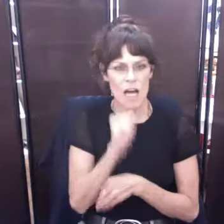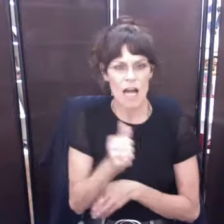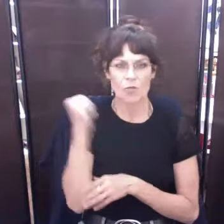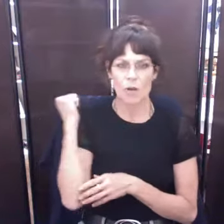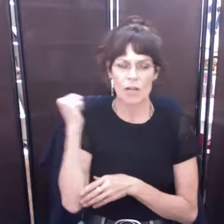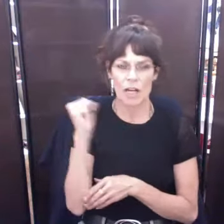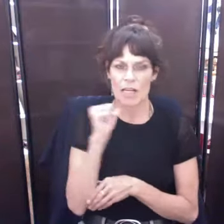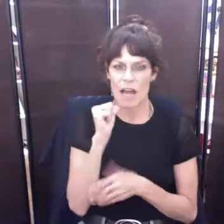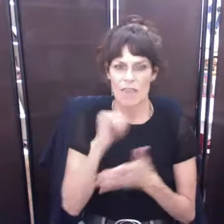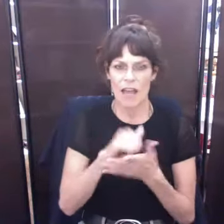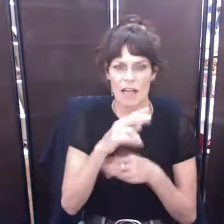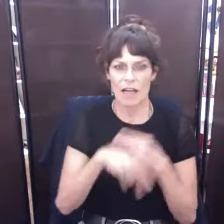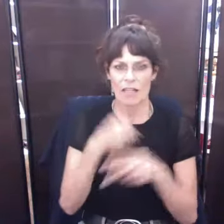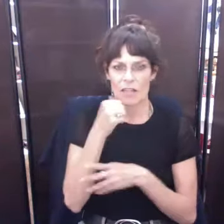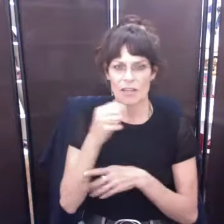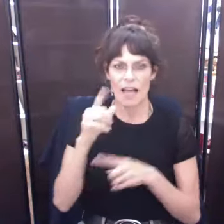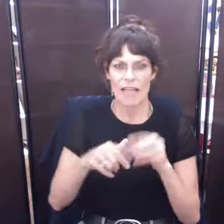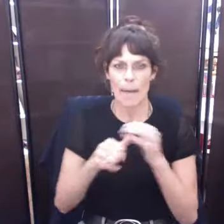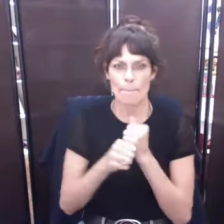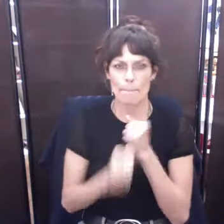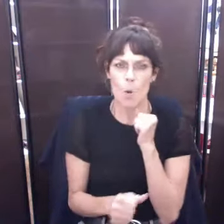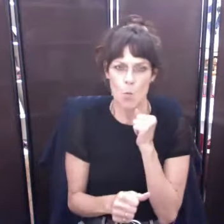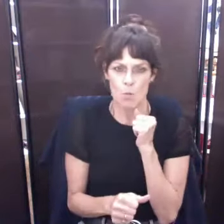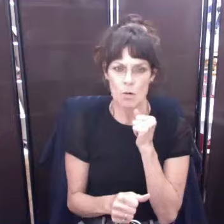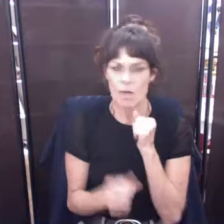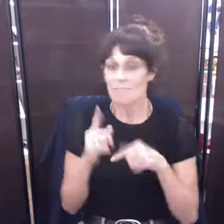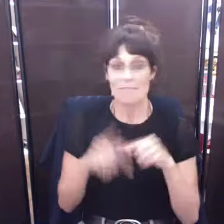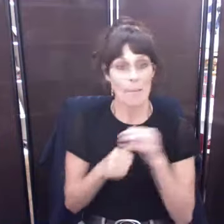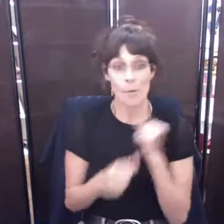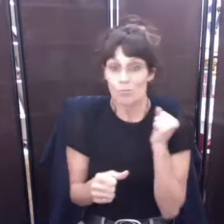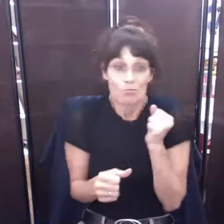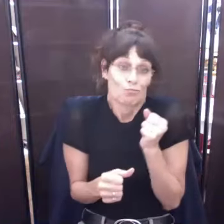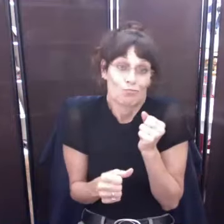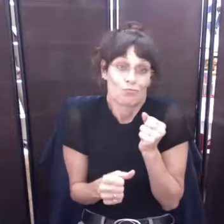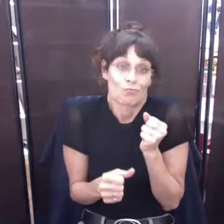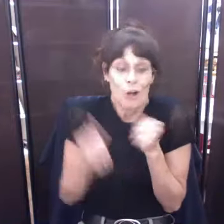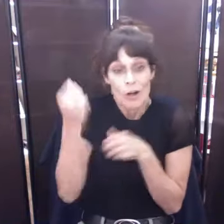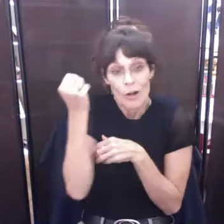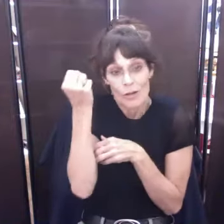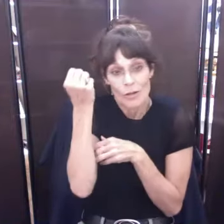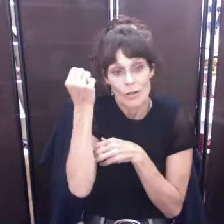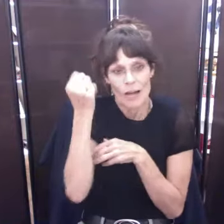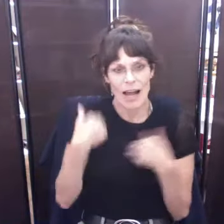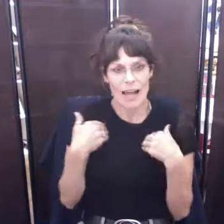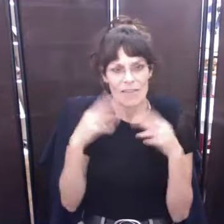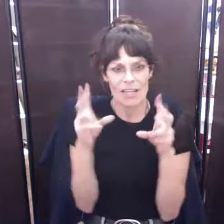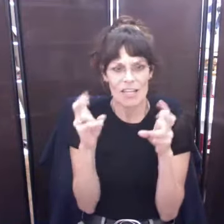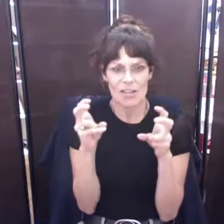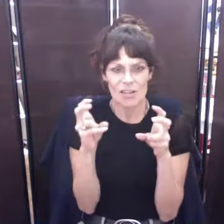it, I can't poop. Can't do it. I don't know why. I have issues with it. It's embarrassing, but there